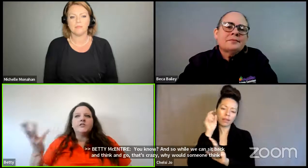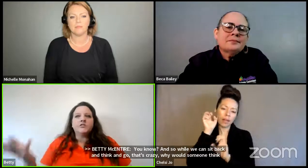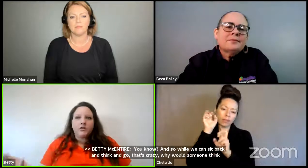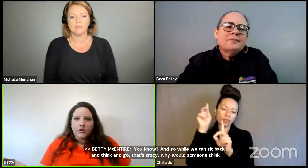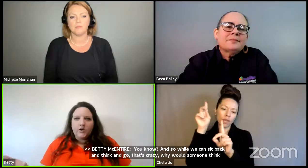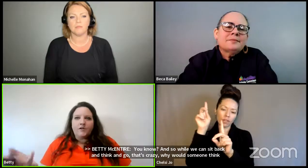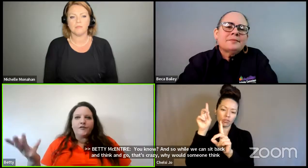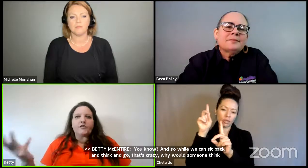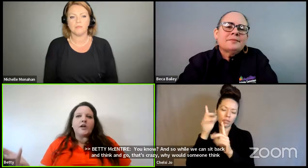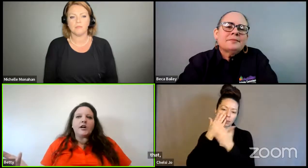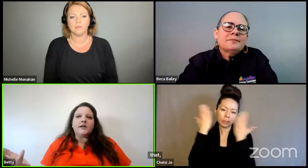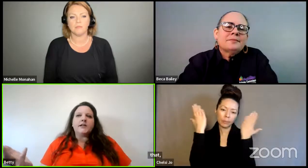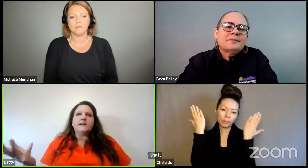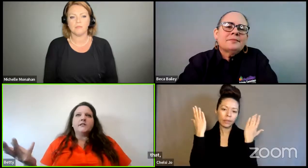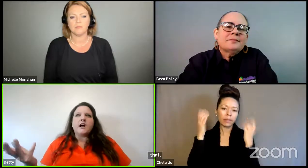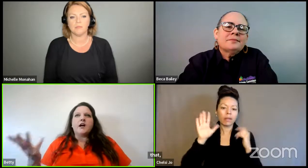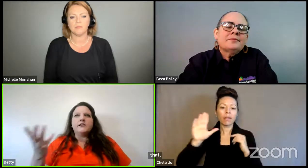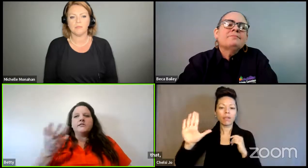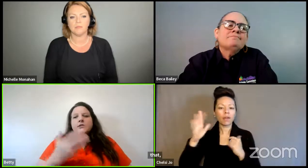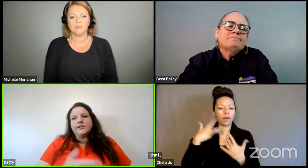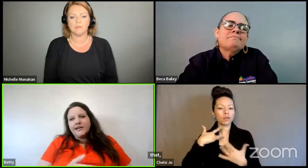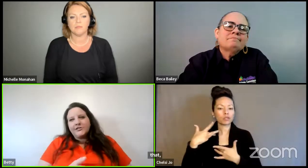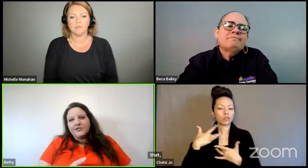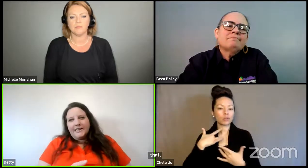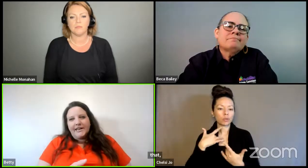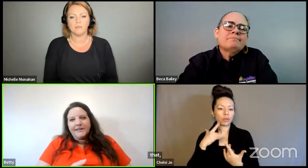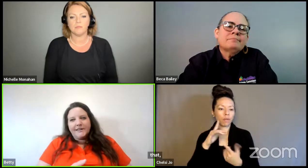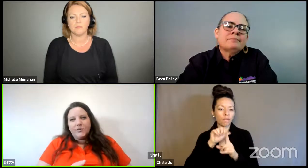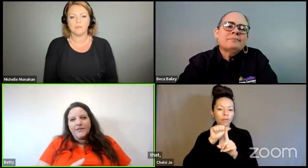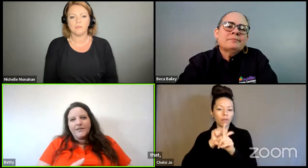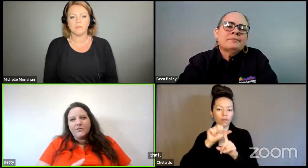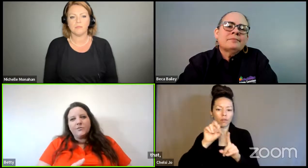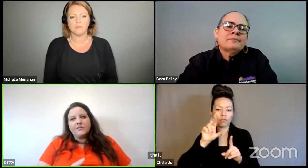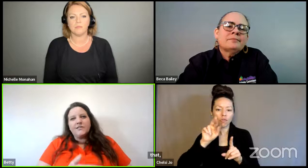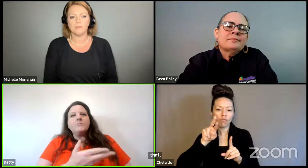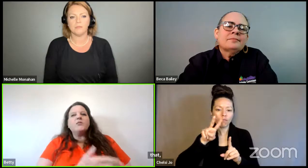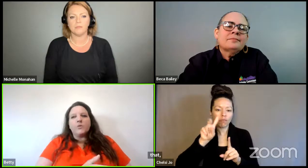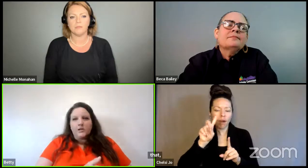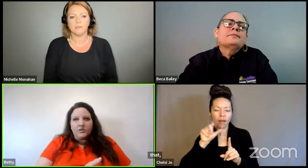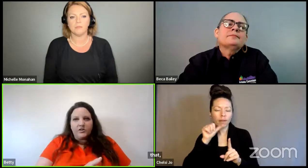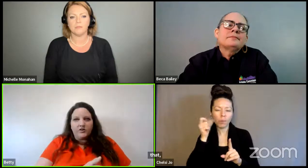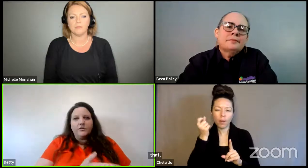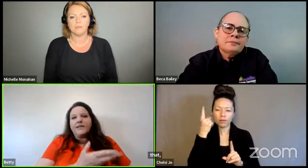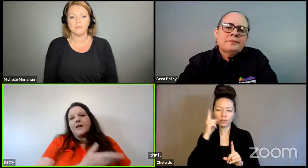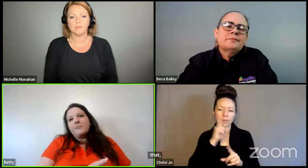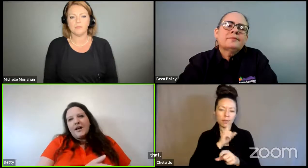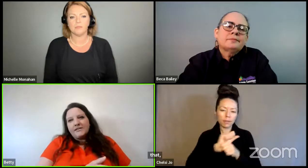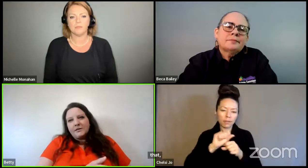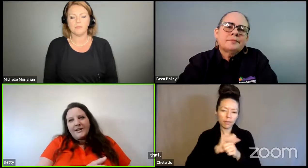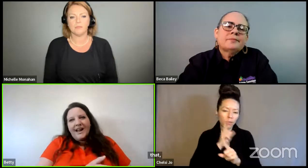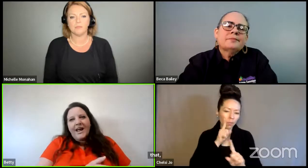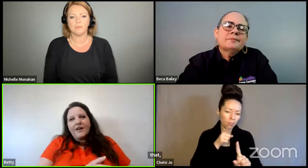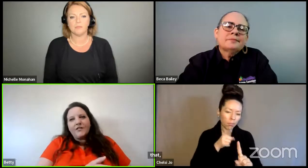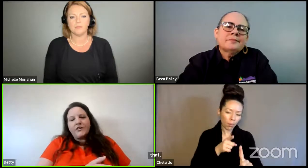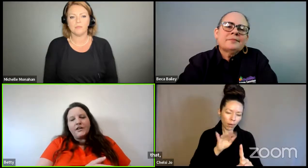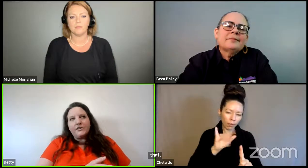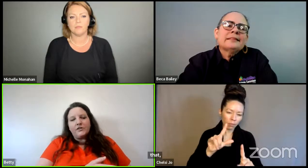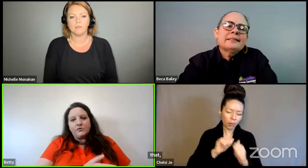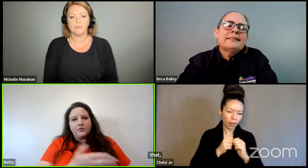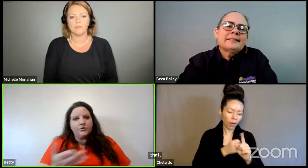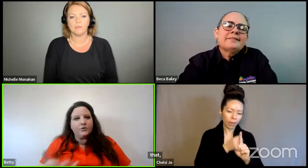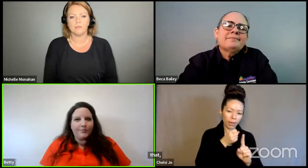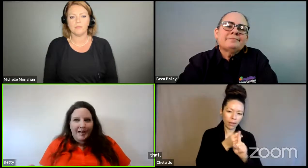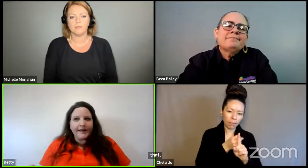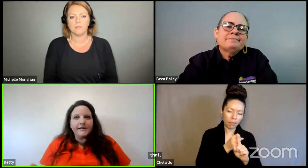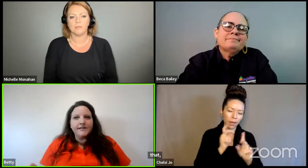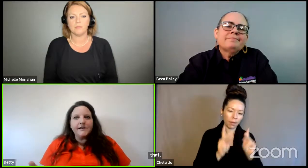this concern of fraud and not really understanding what this bill really would do and the impacts it would have on